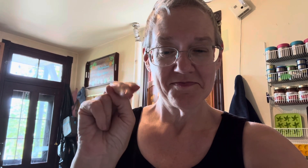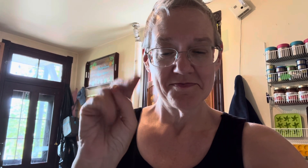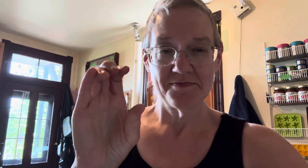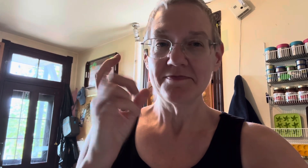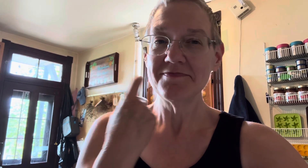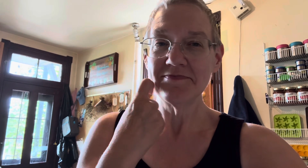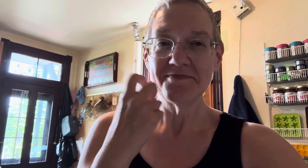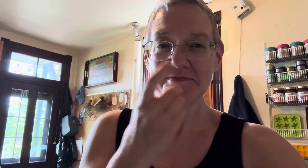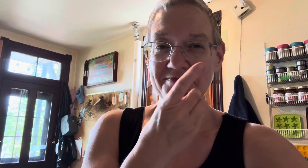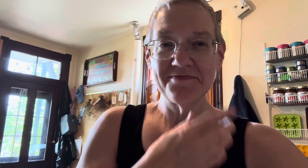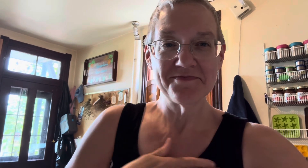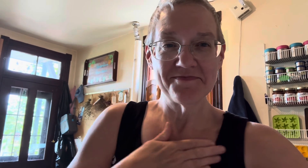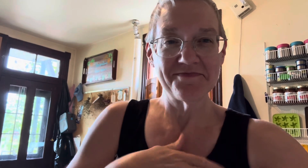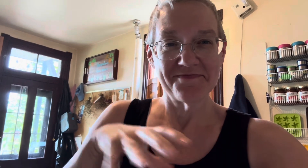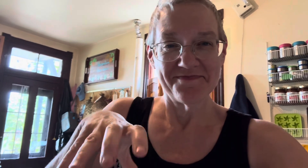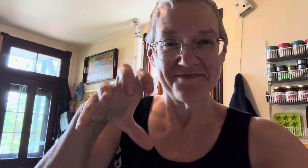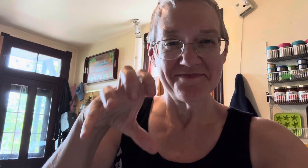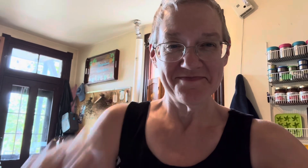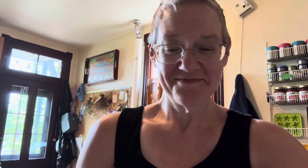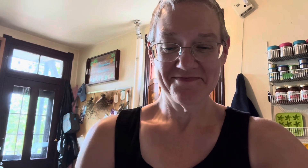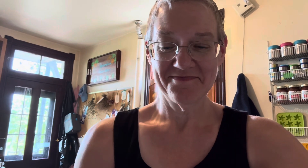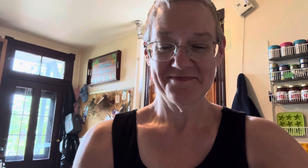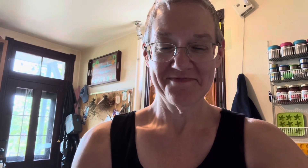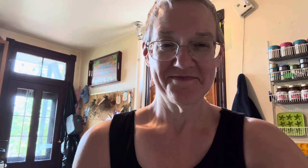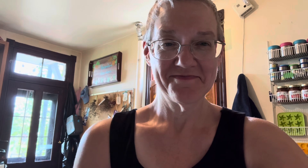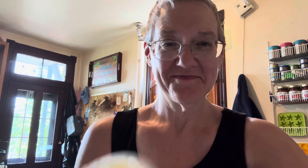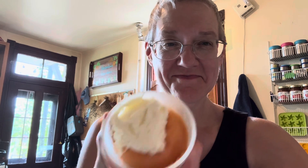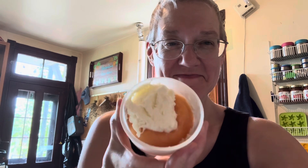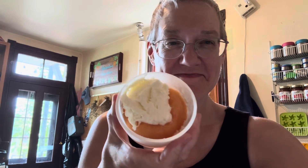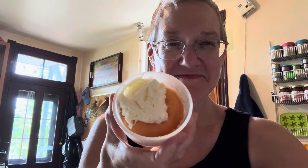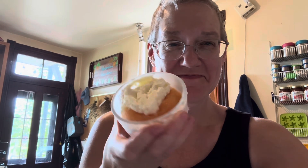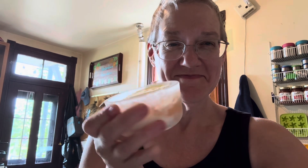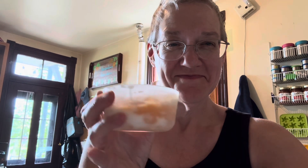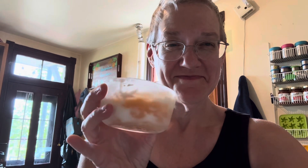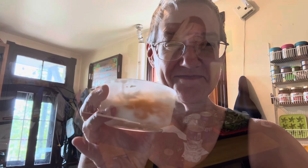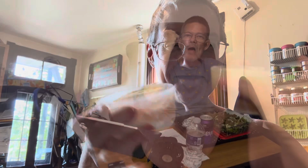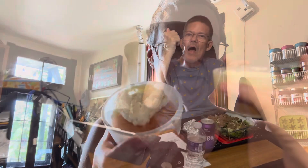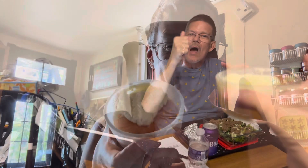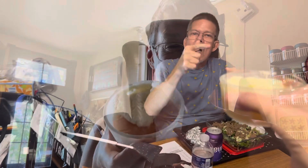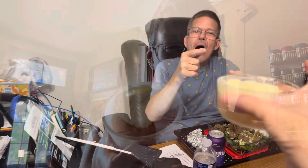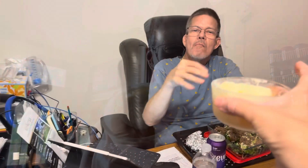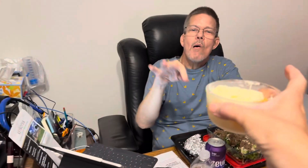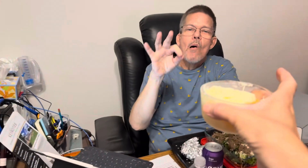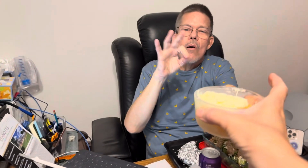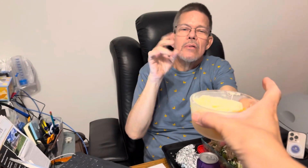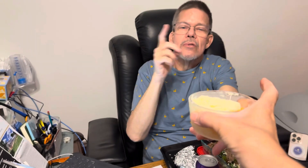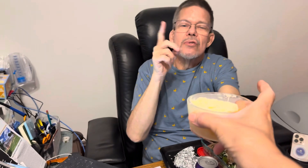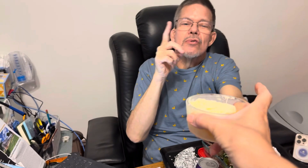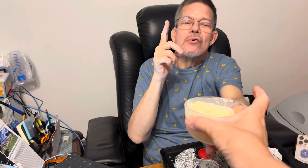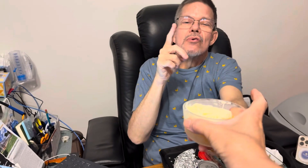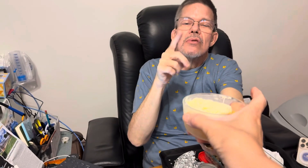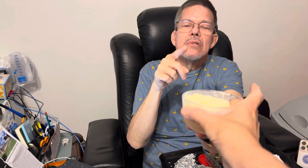0.9 grams net carb. And recently, Dale's been enjoying this frozen. Ooh, important, my dessert.